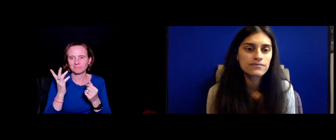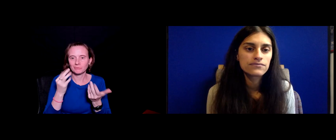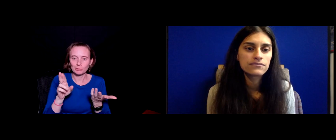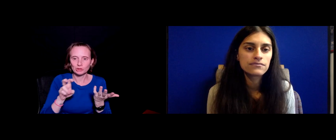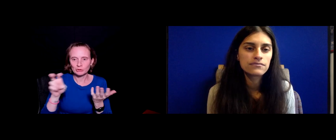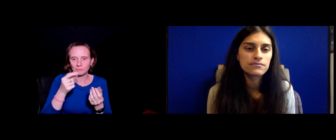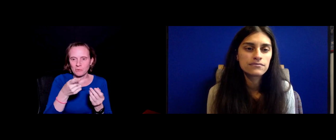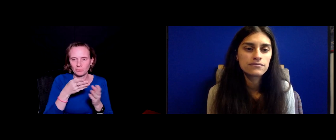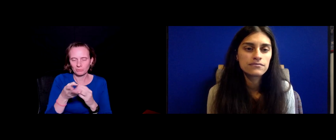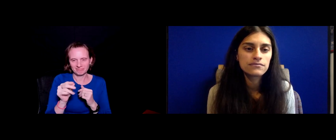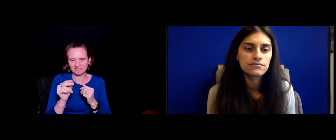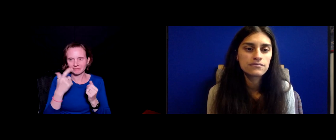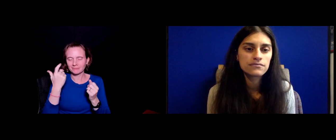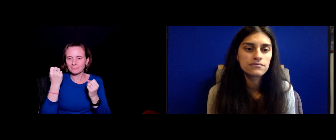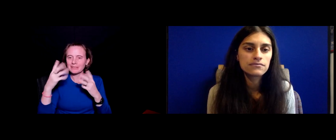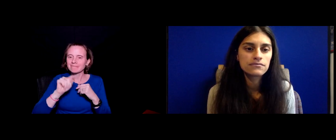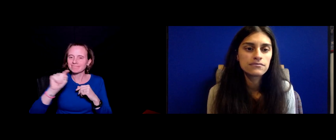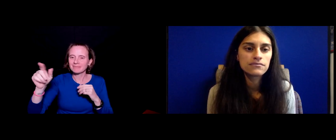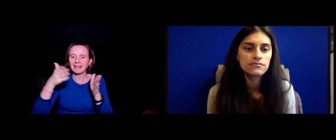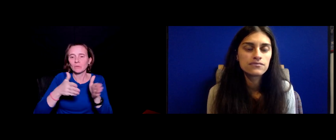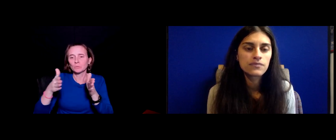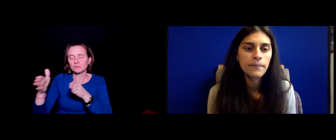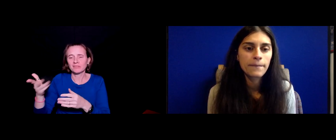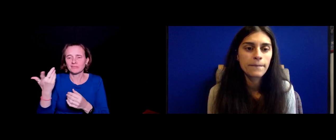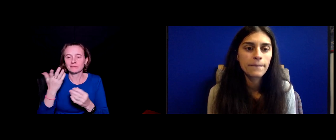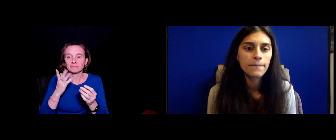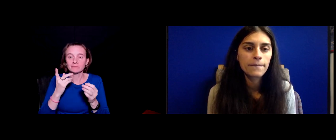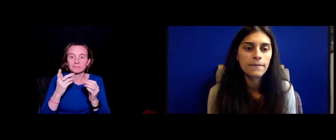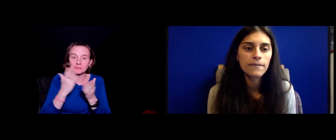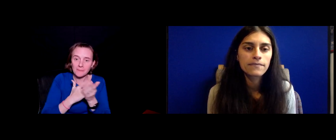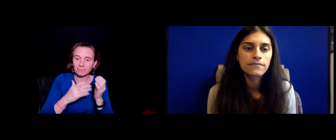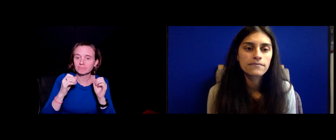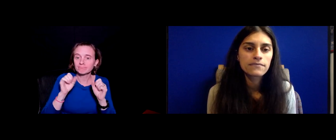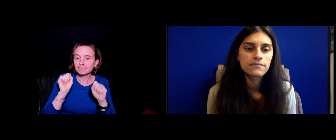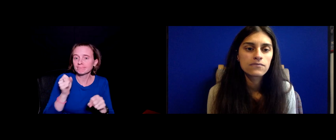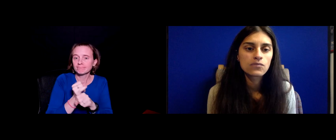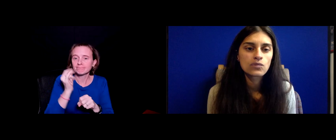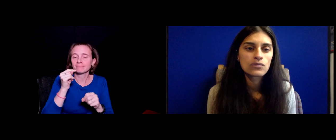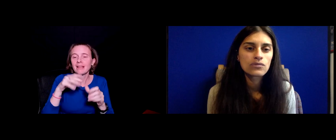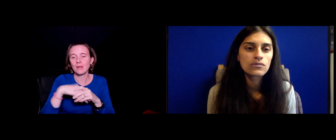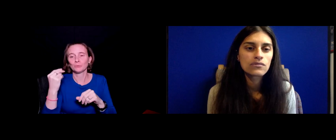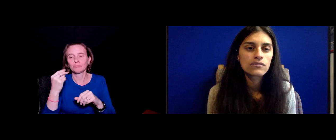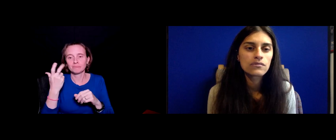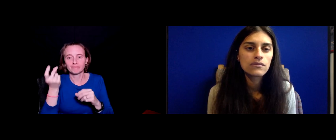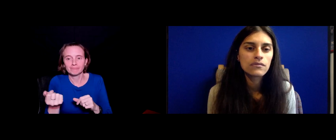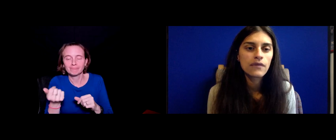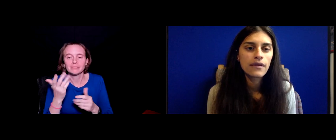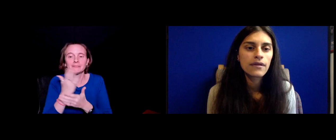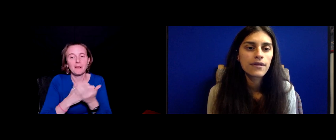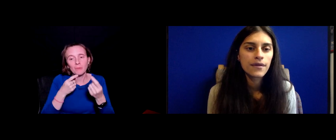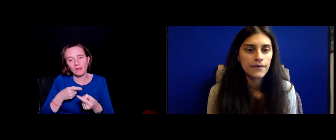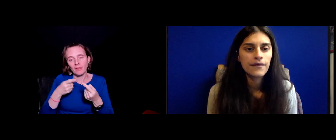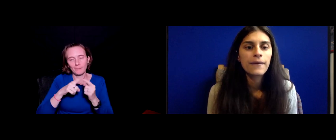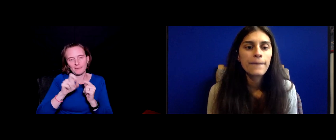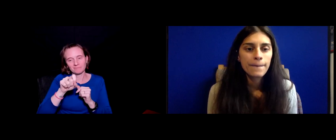that it is possible to get out of those toxic relationships. And I think every individual is going to have a different experience in coming to terms with where